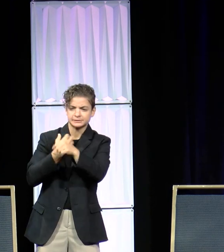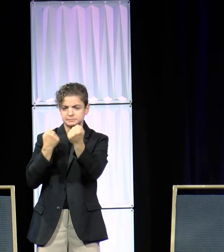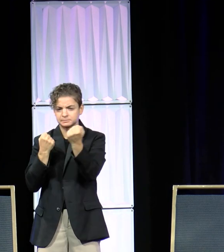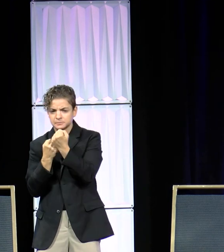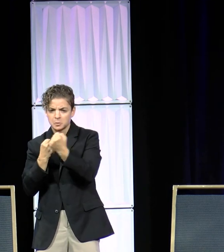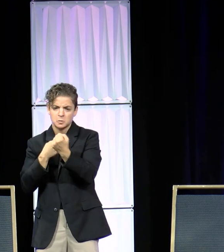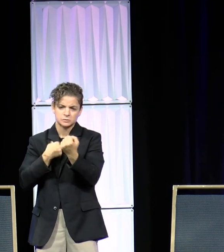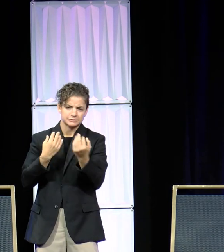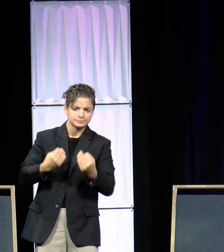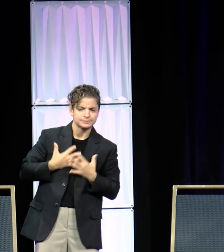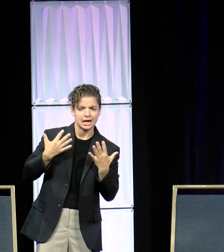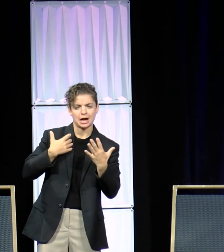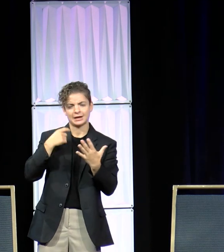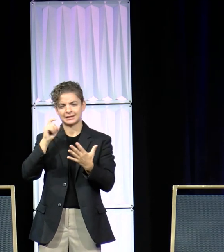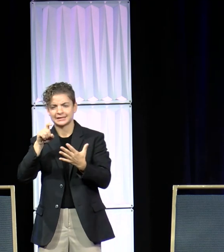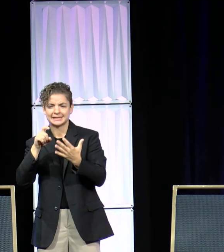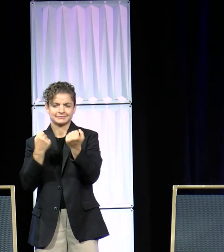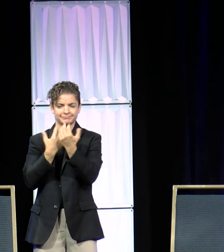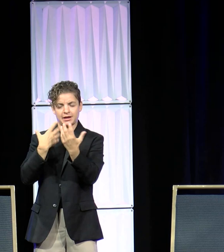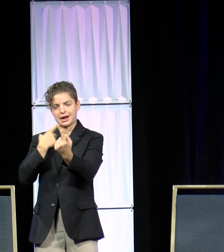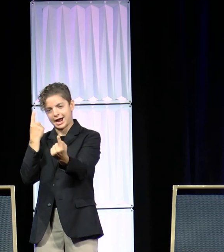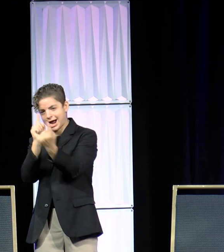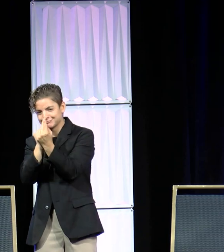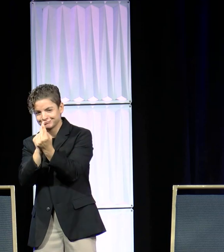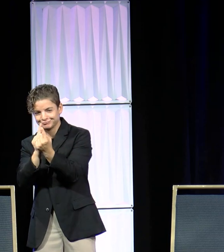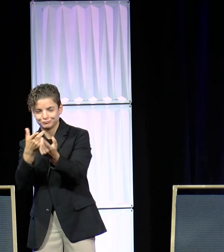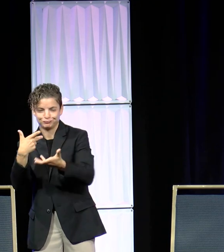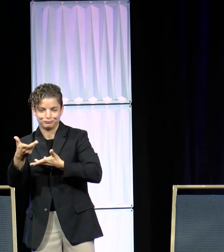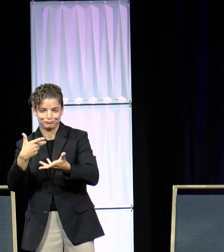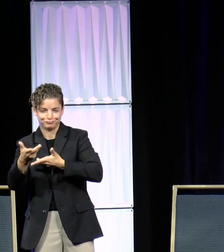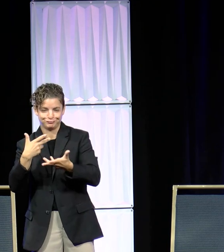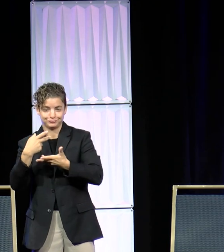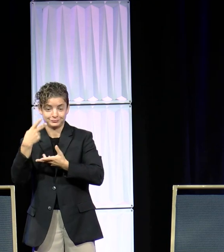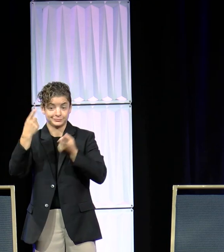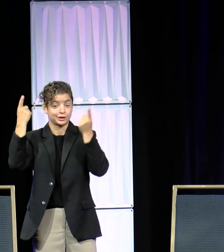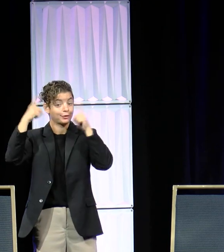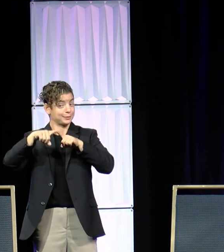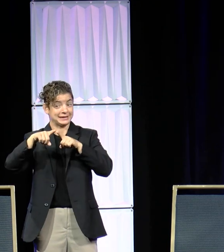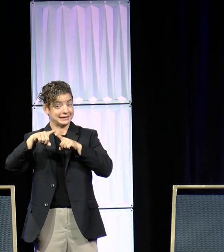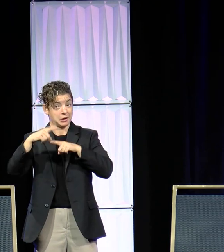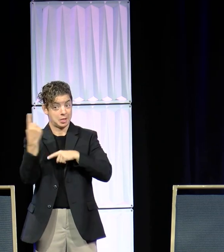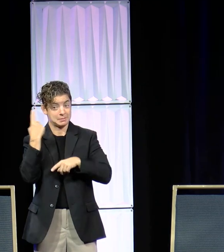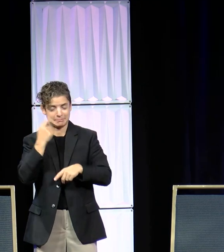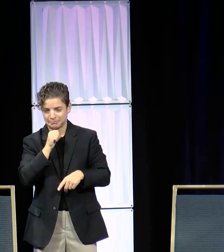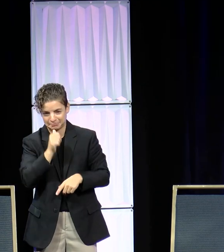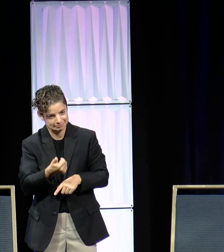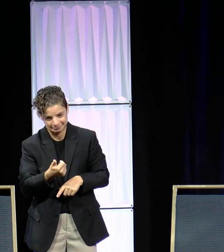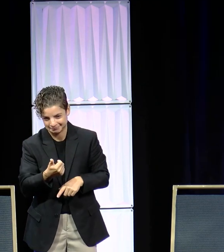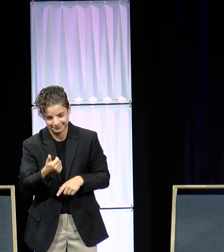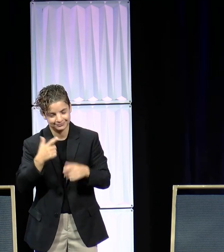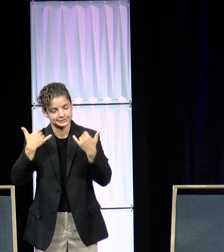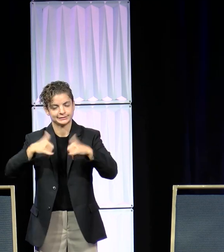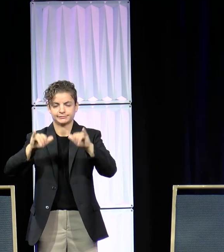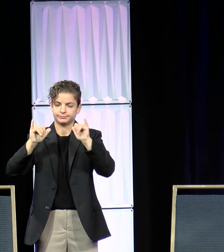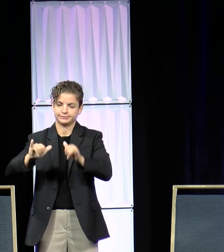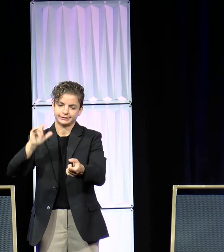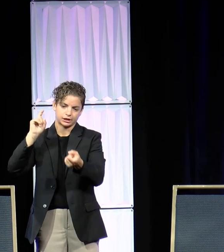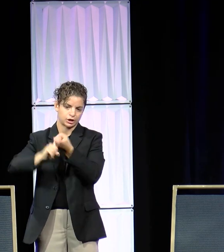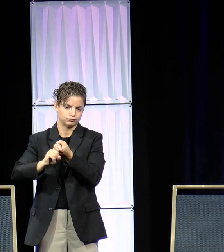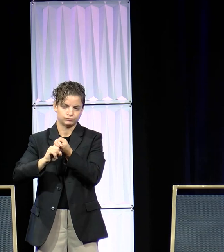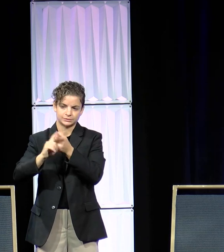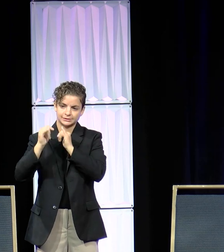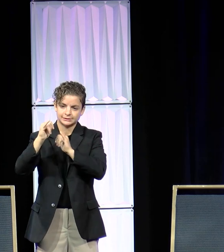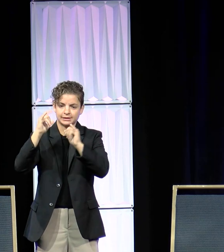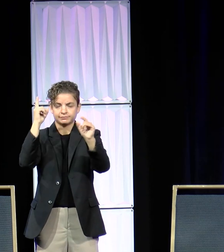support. We don't always agree, but that's not what our friendship is about. Our about is about our shared vision and our